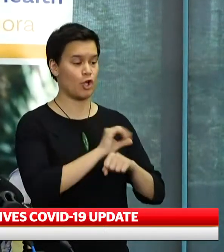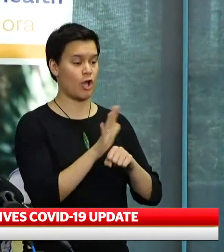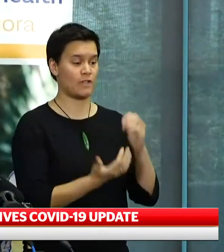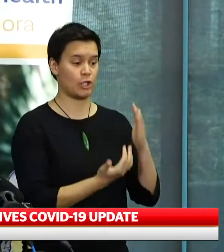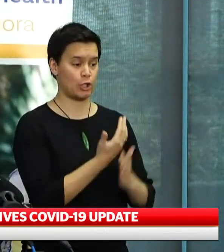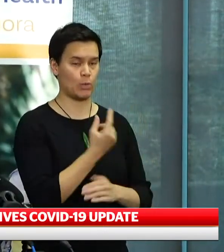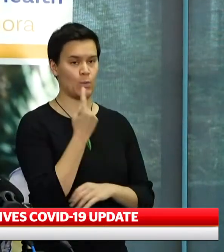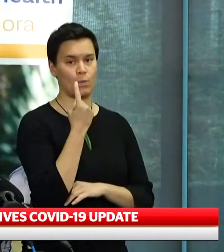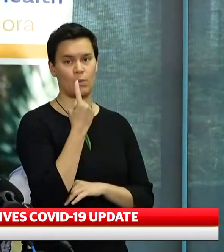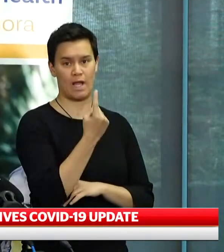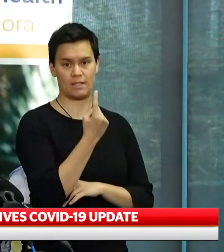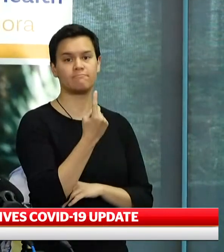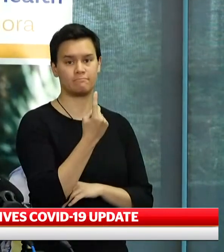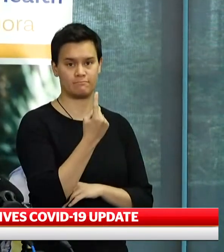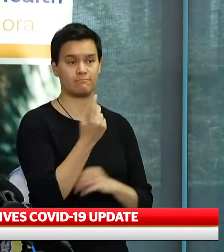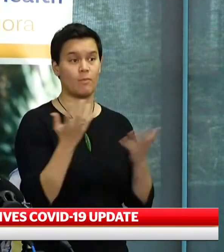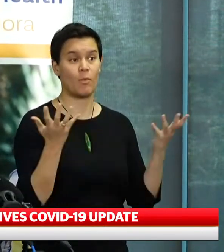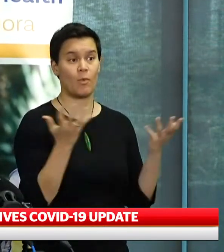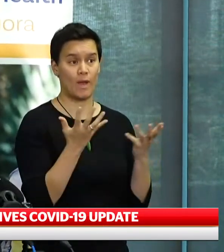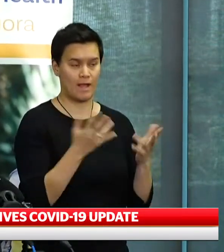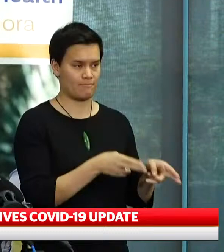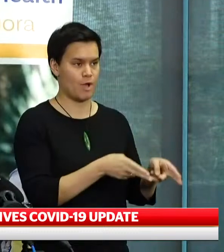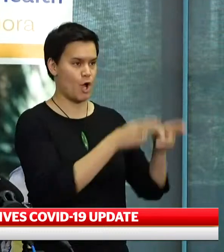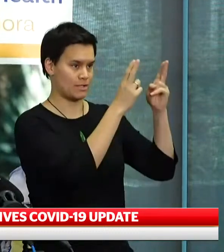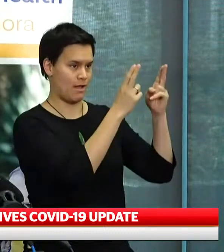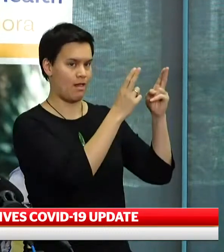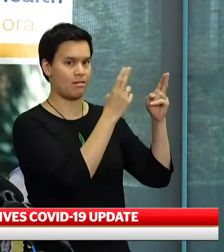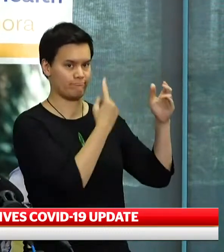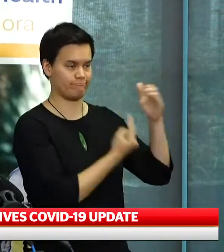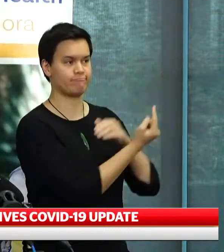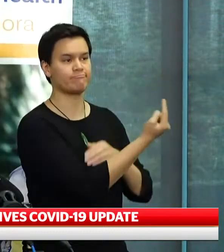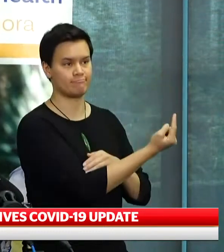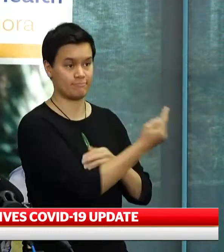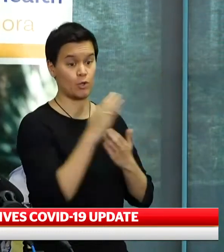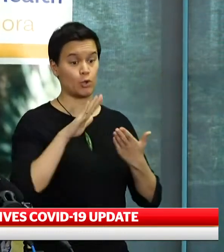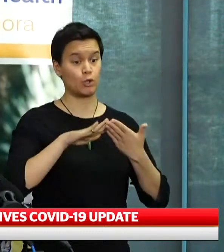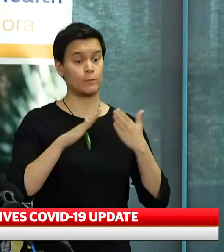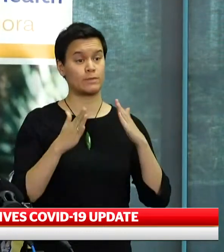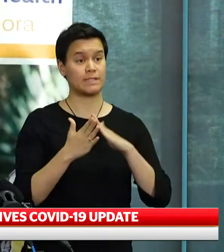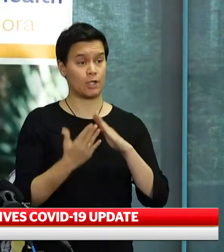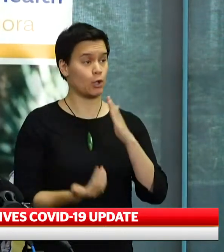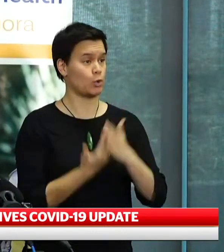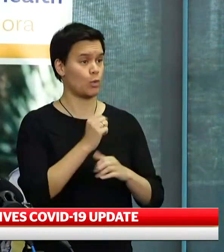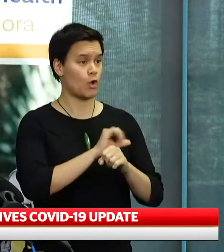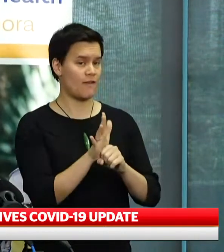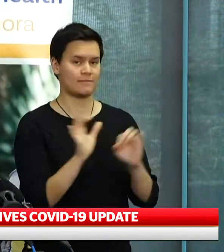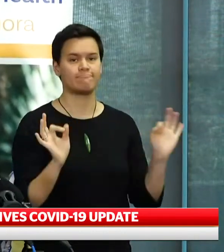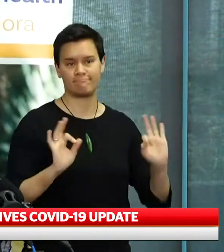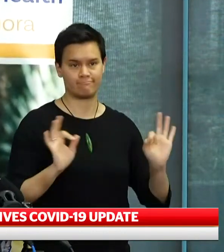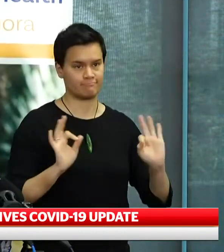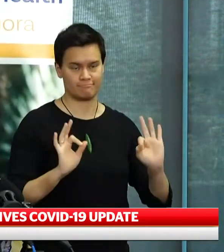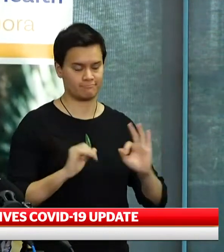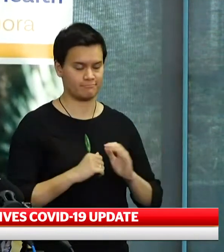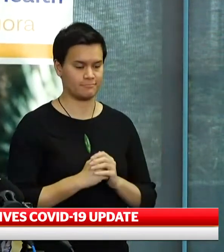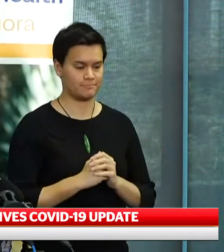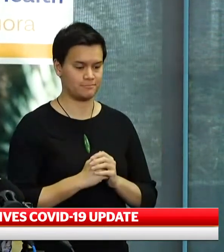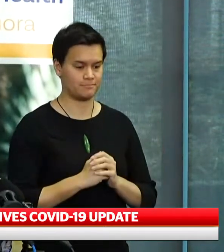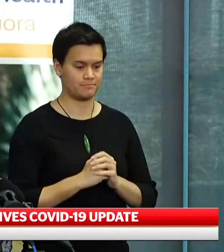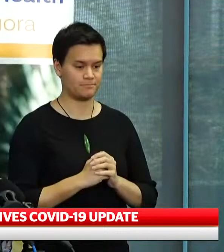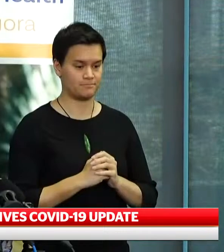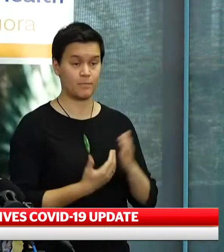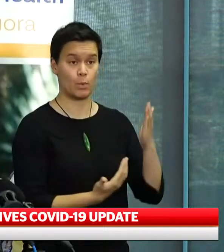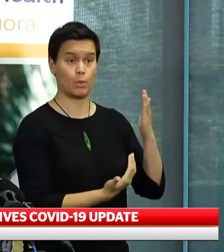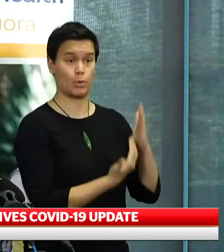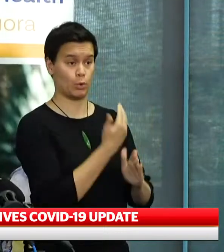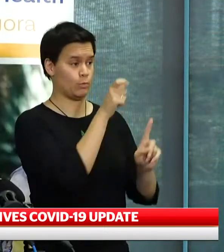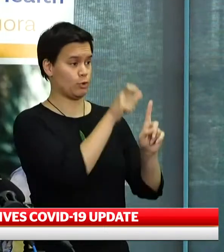Covid-19 to report today that is in managed isolation, and there are no new community cases today. The new case is a